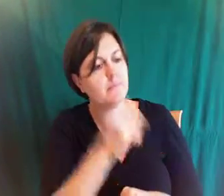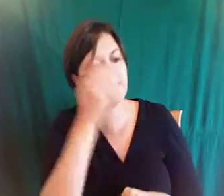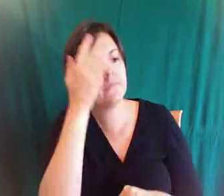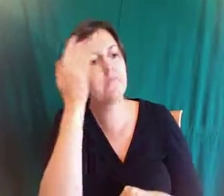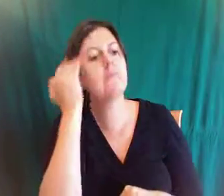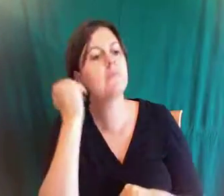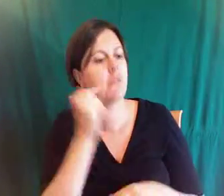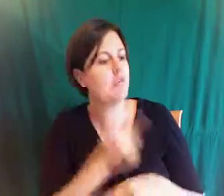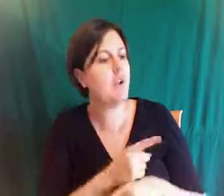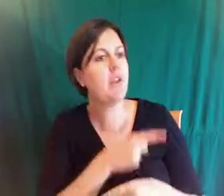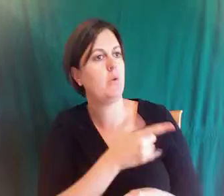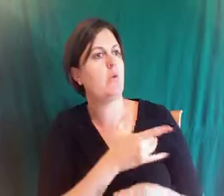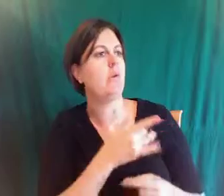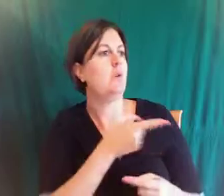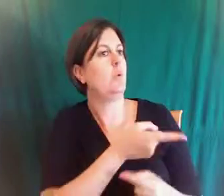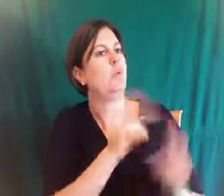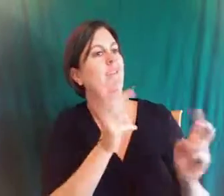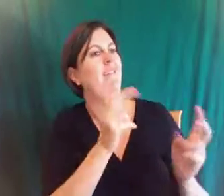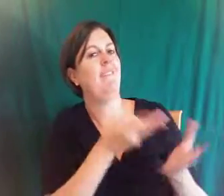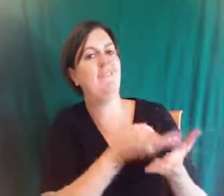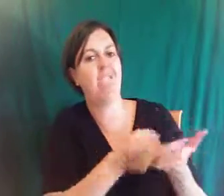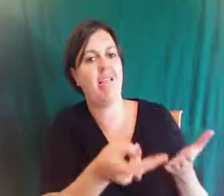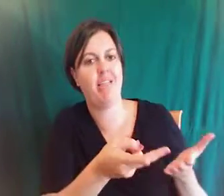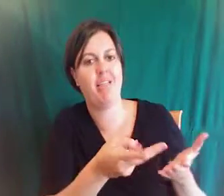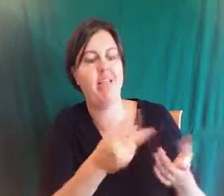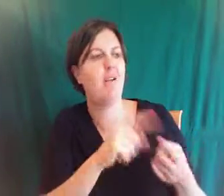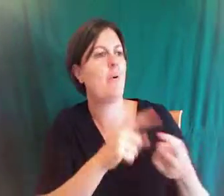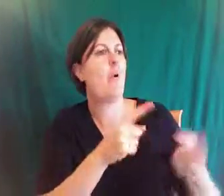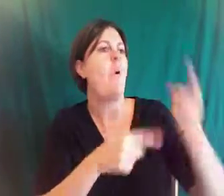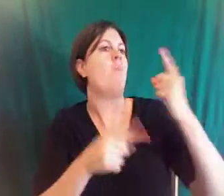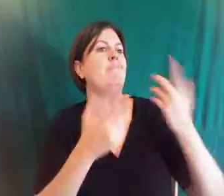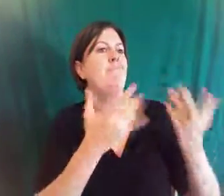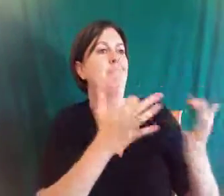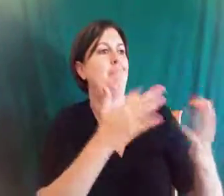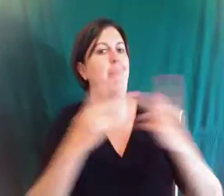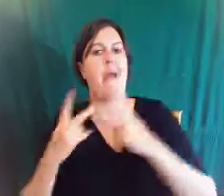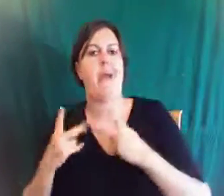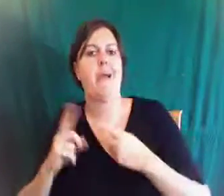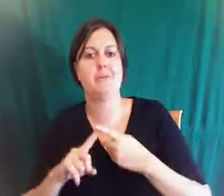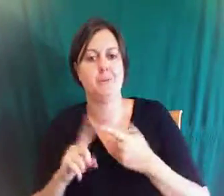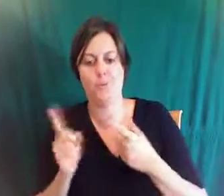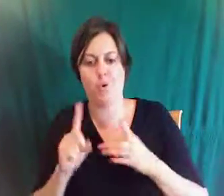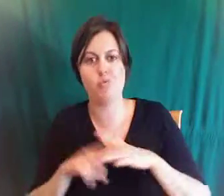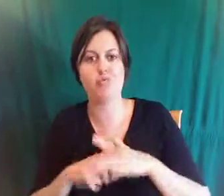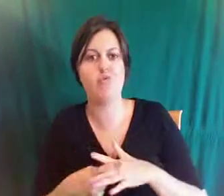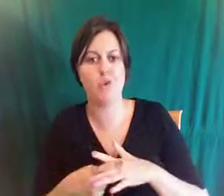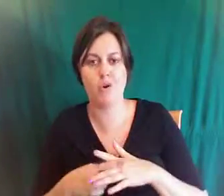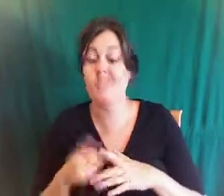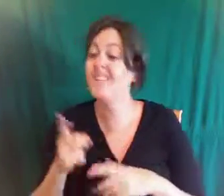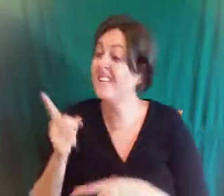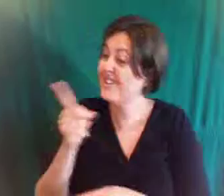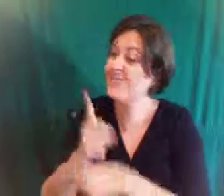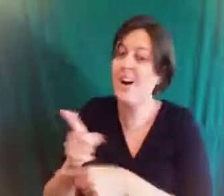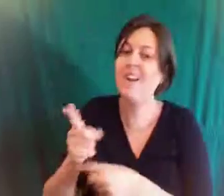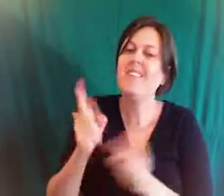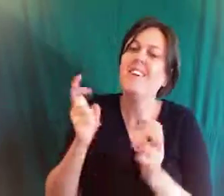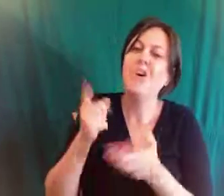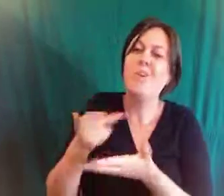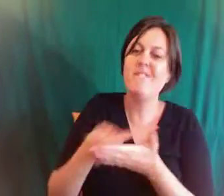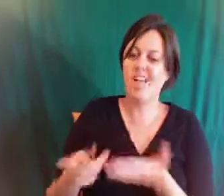fail but you're you're back to where you were in square one right and then not only have you failed yourself you filled up all those people that were counting on you to